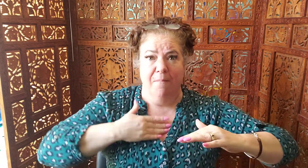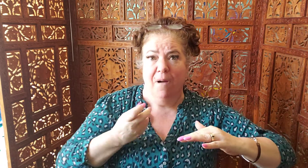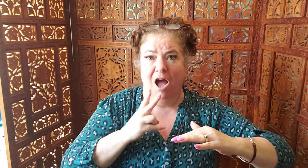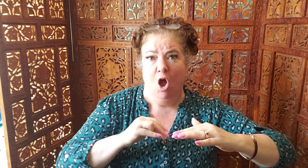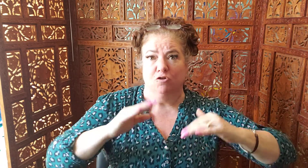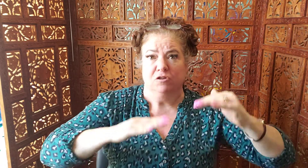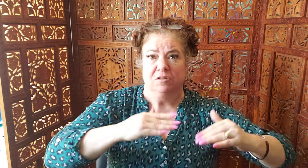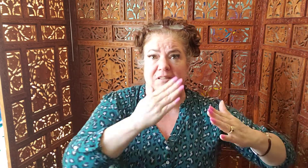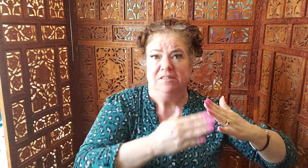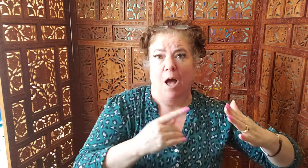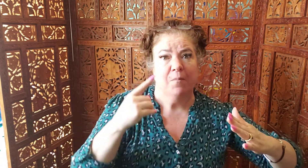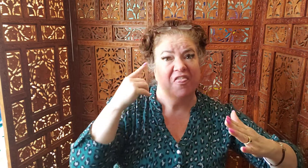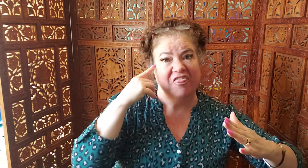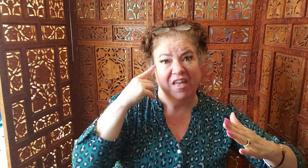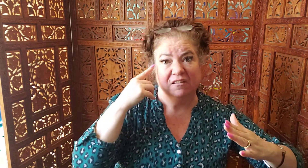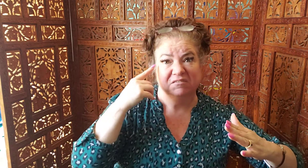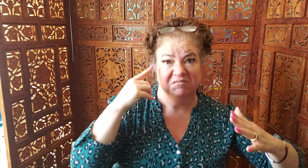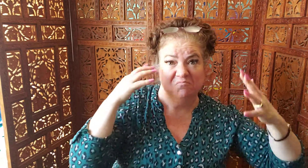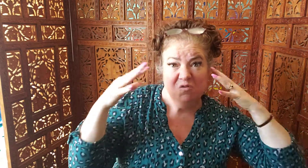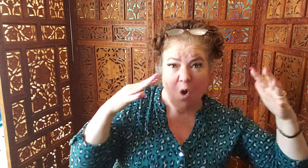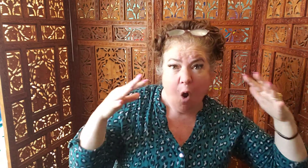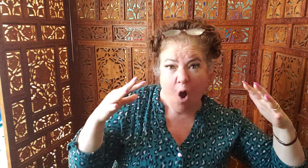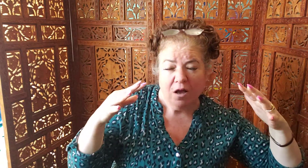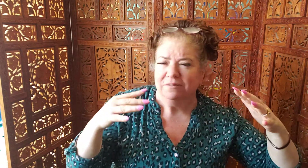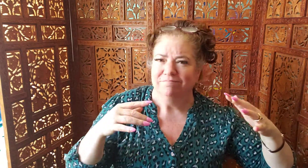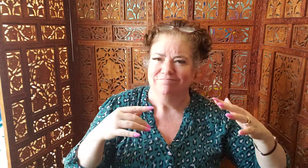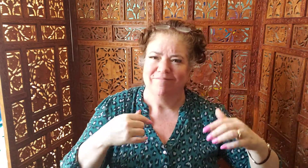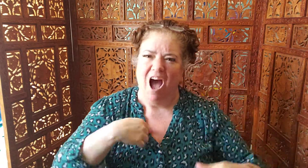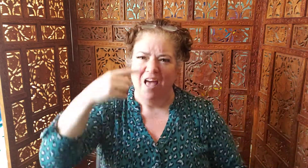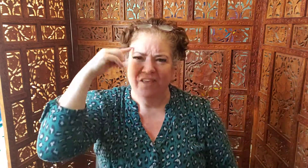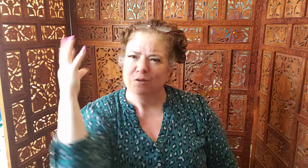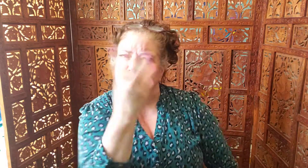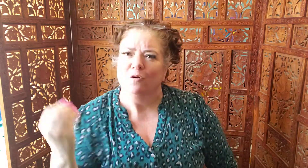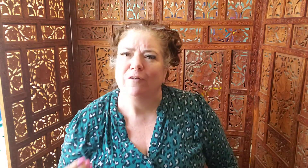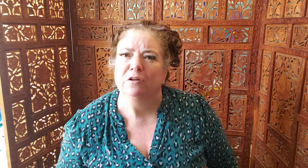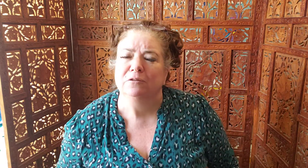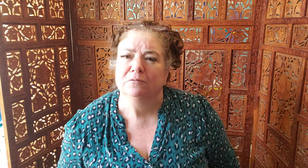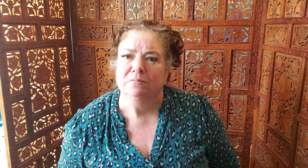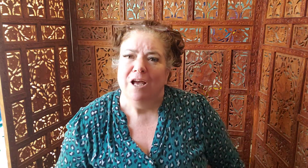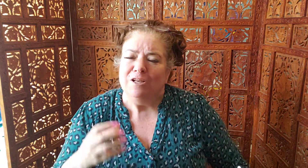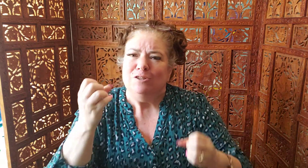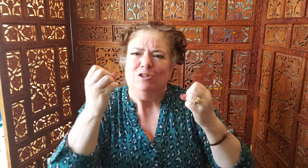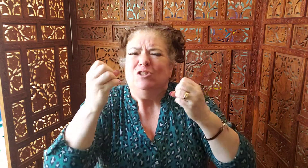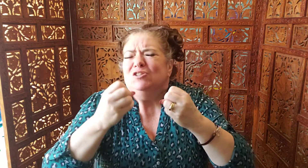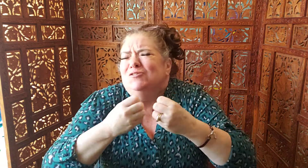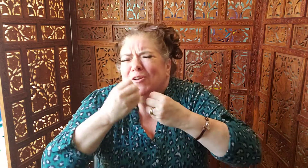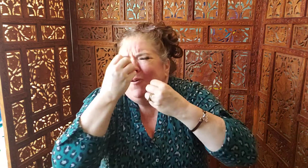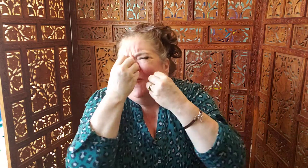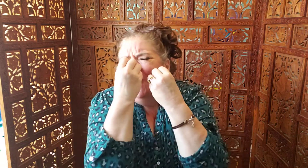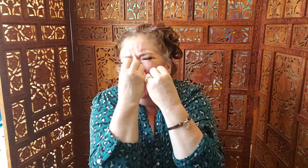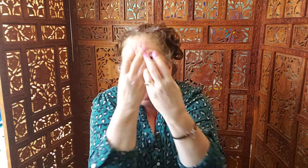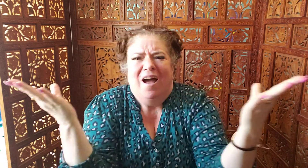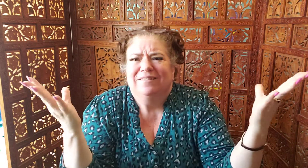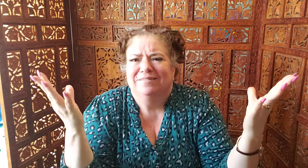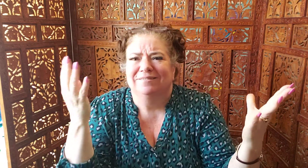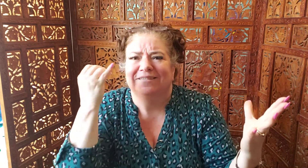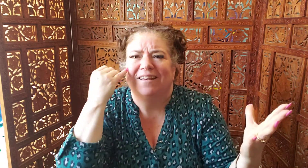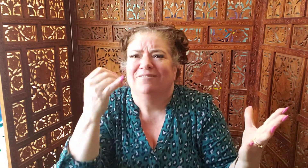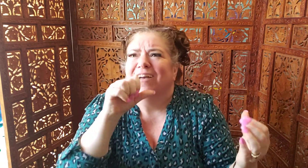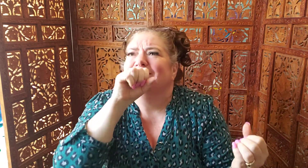noise. I think it's pretty. And so what if I love each feather and each